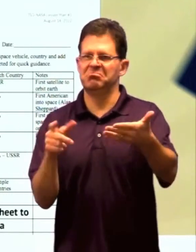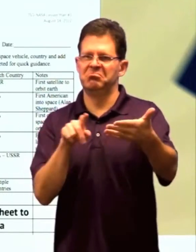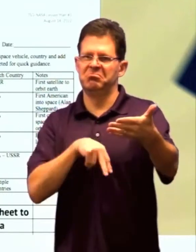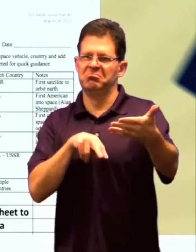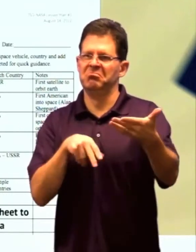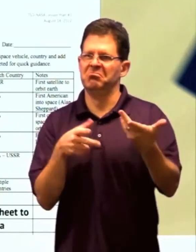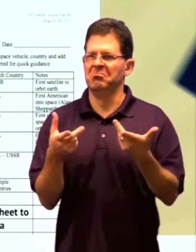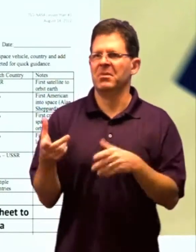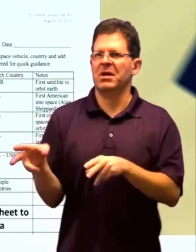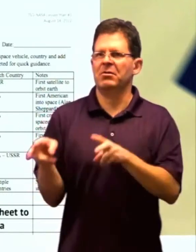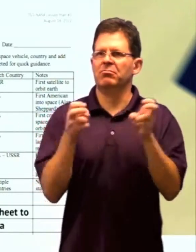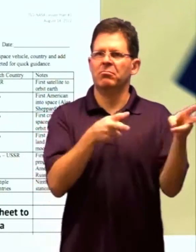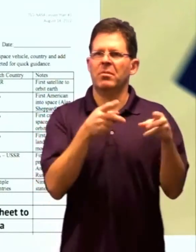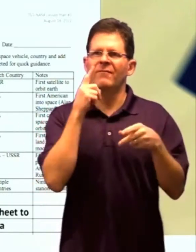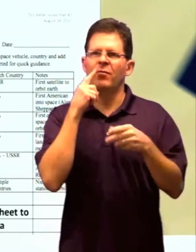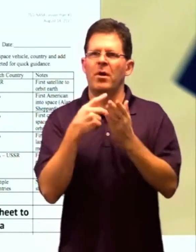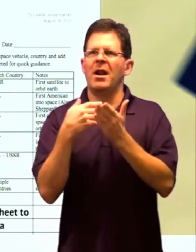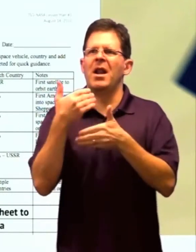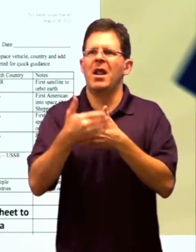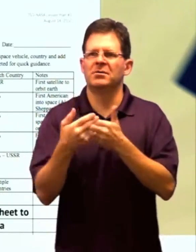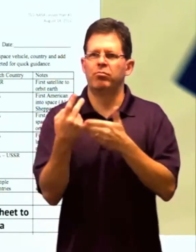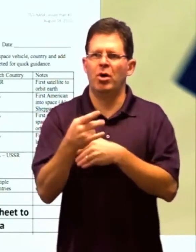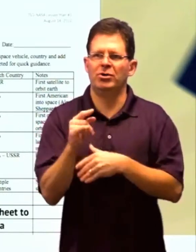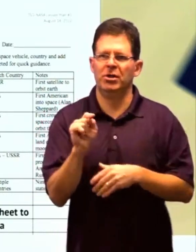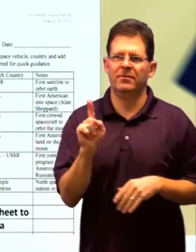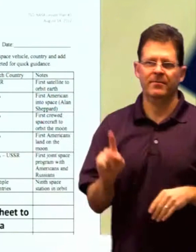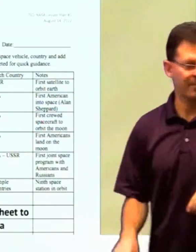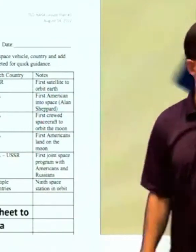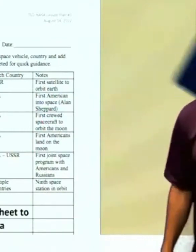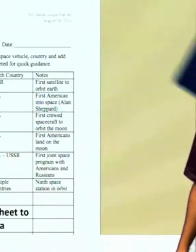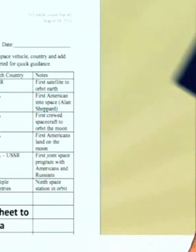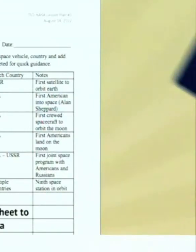pass it out to your class. And then whenever you're done, you can look it over and use it for the next project.